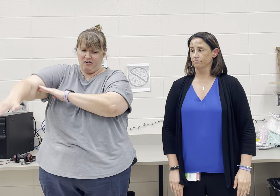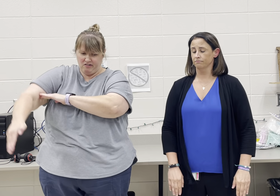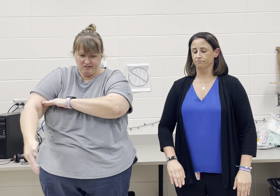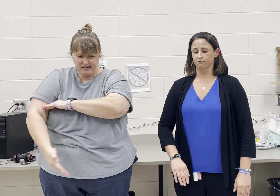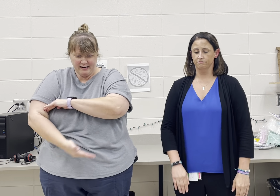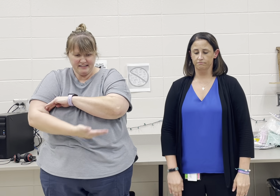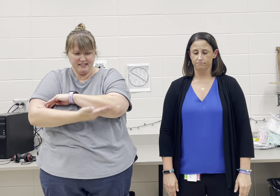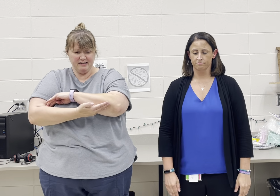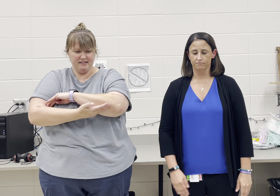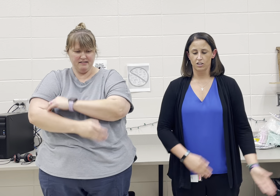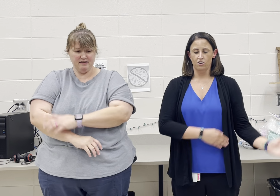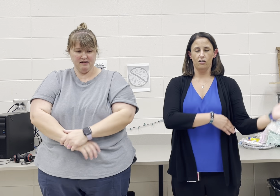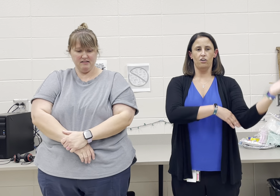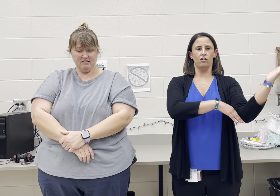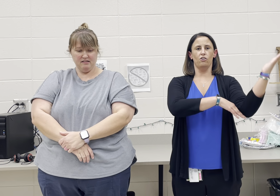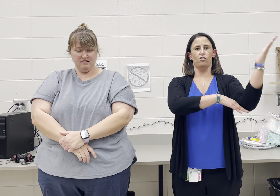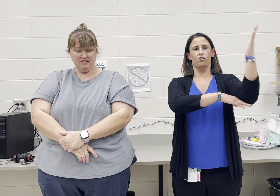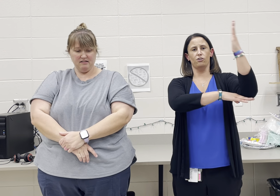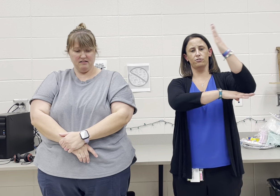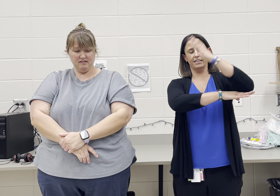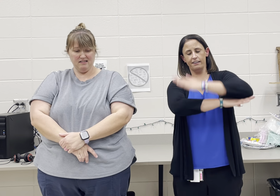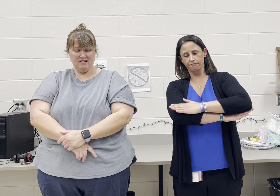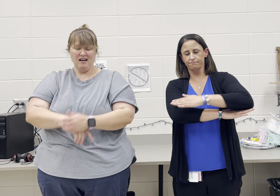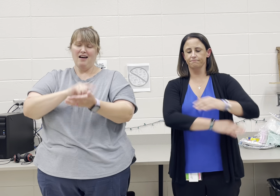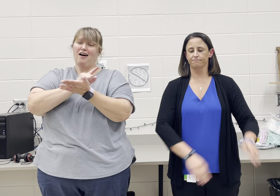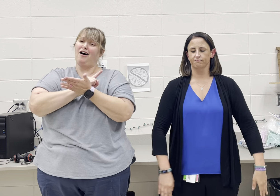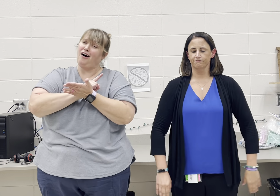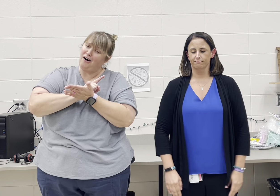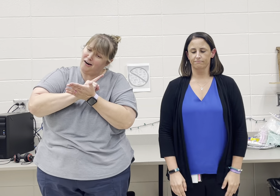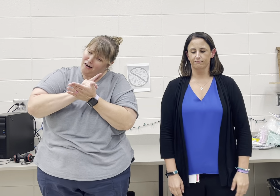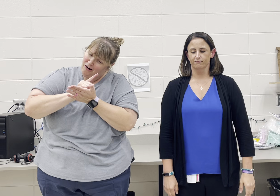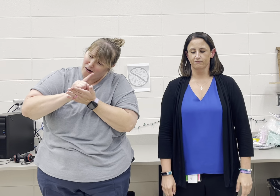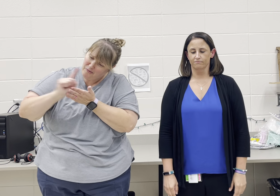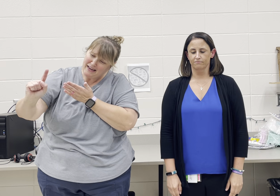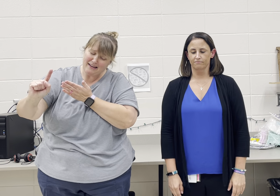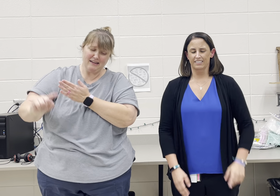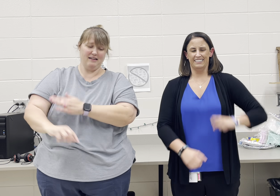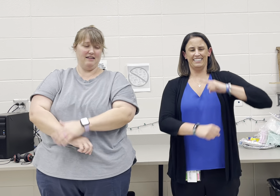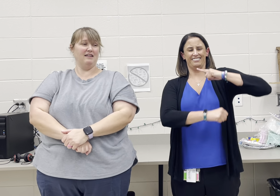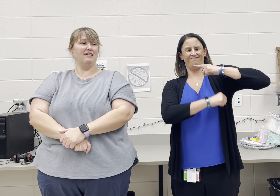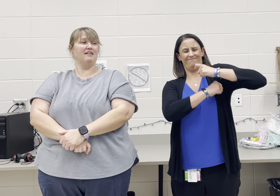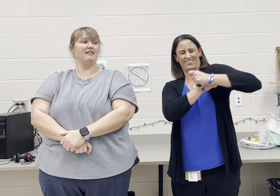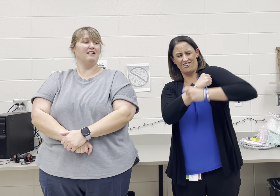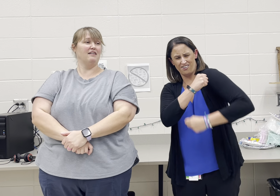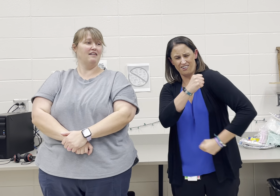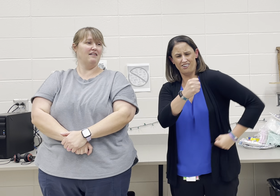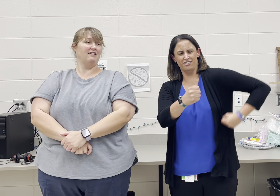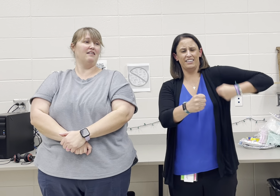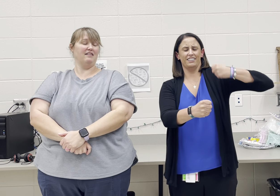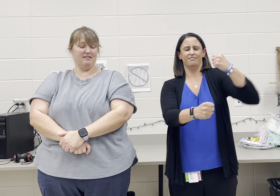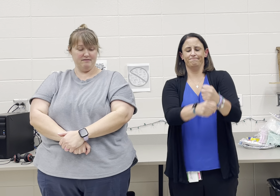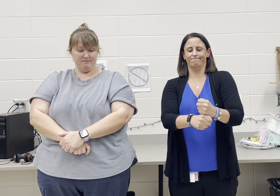All night. All day. All week. Then all